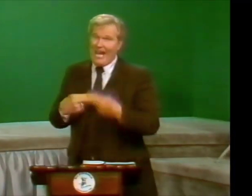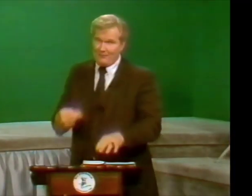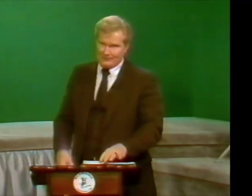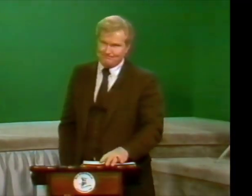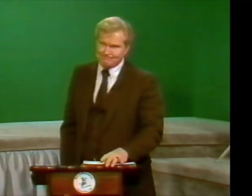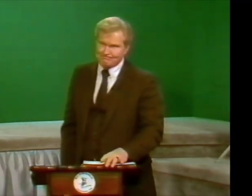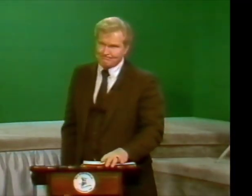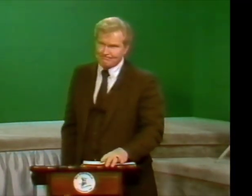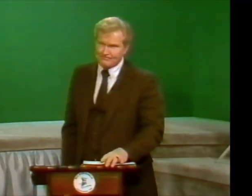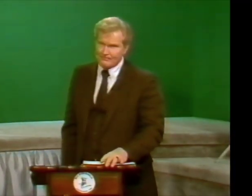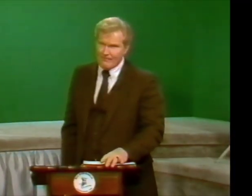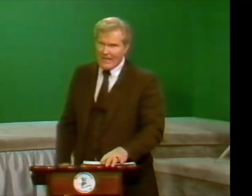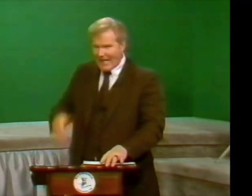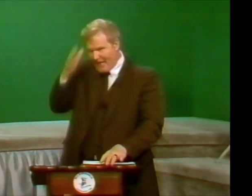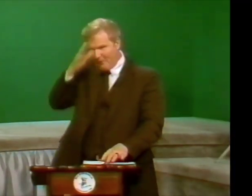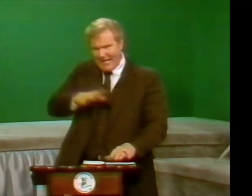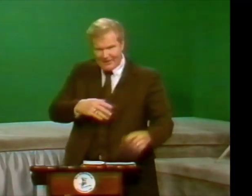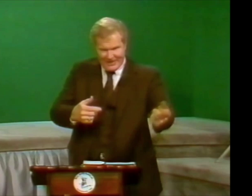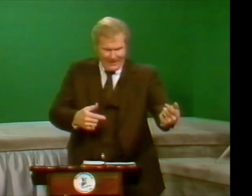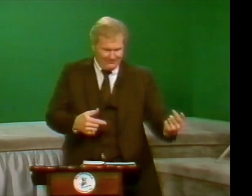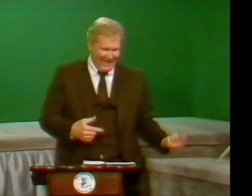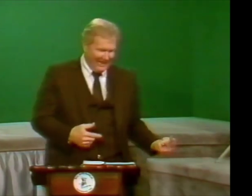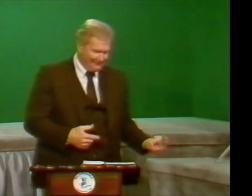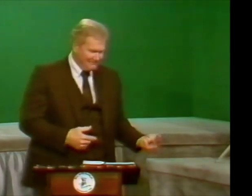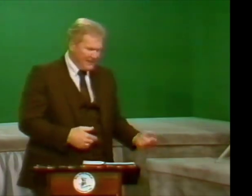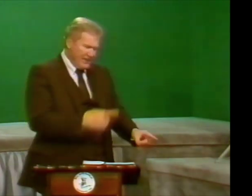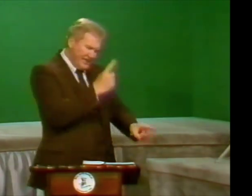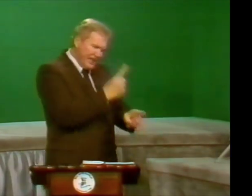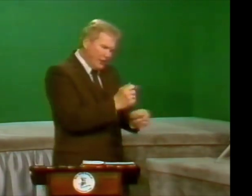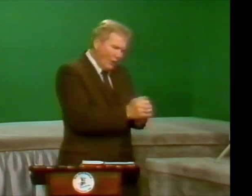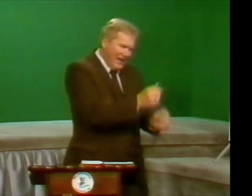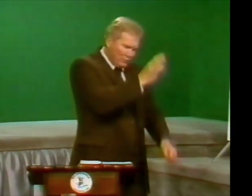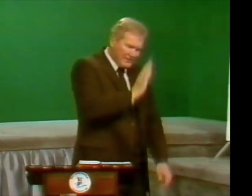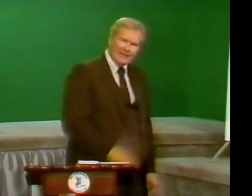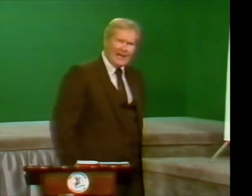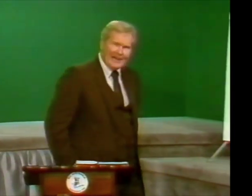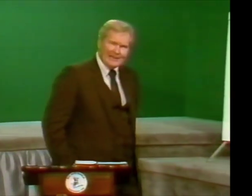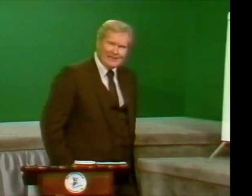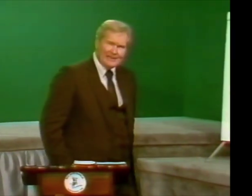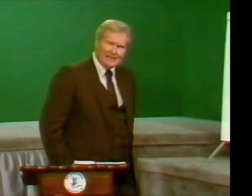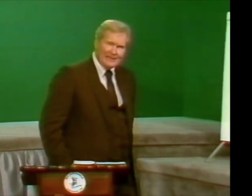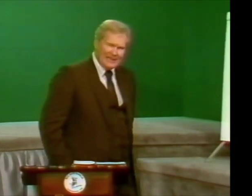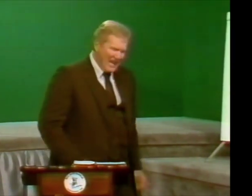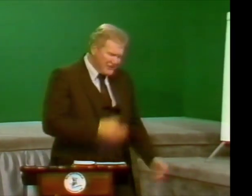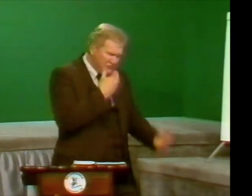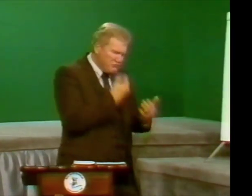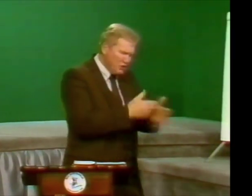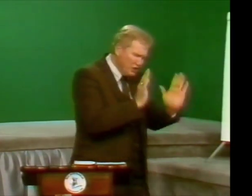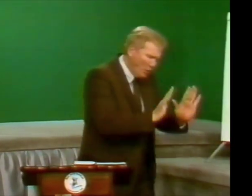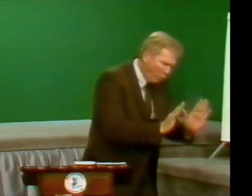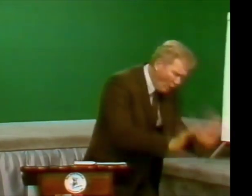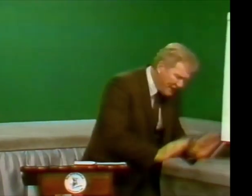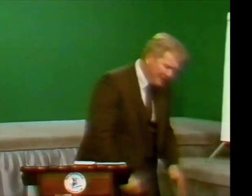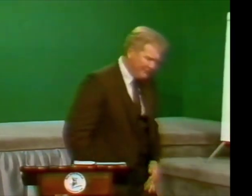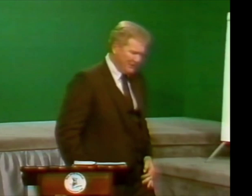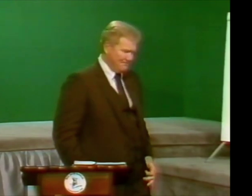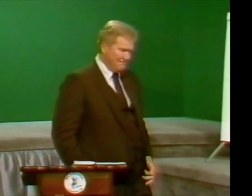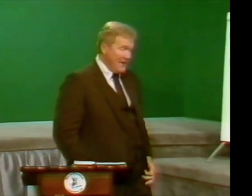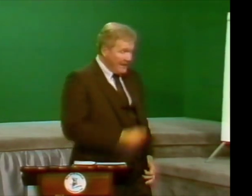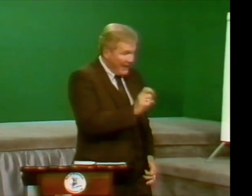revival, and a man came down. He got right with God. I said, good, wonderful. Now, you